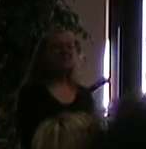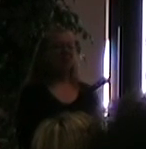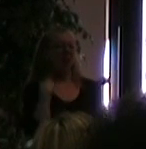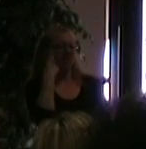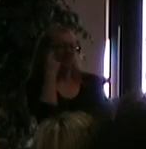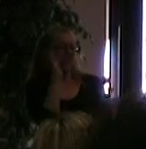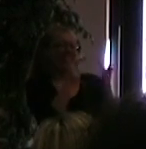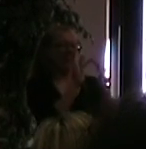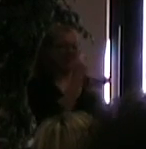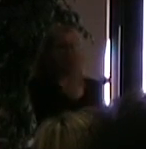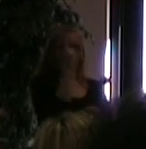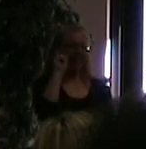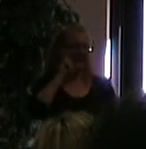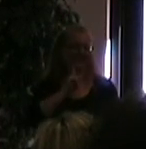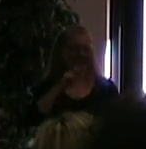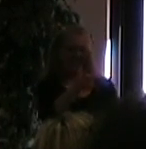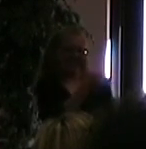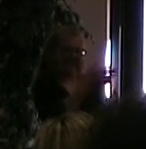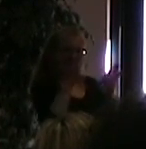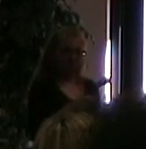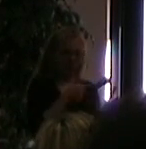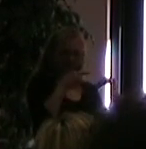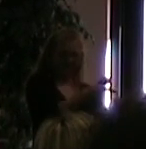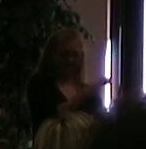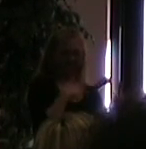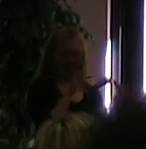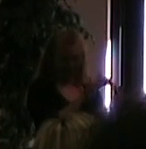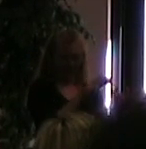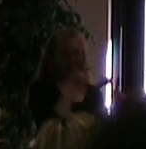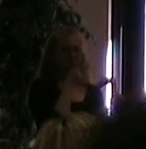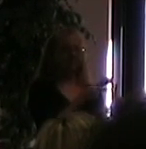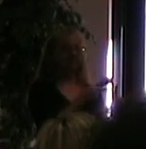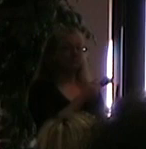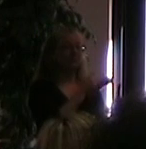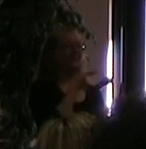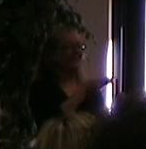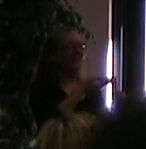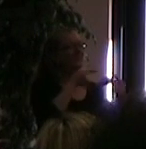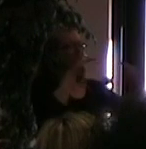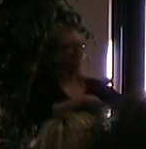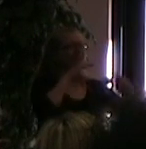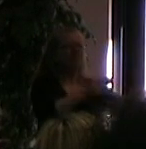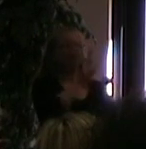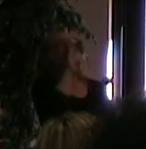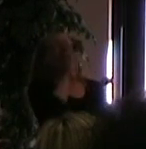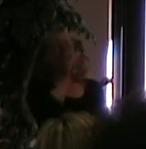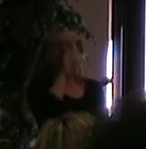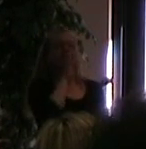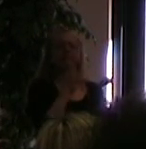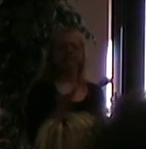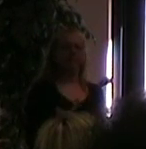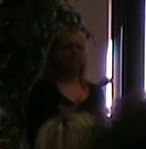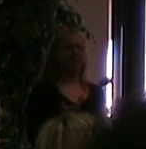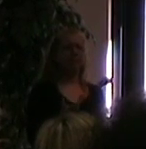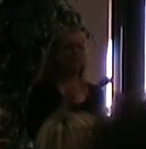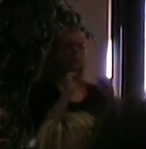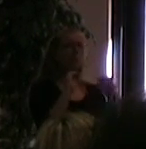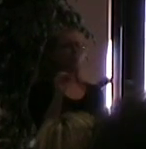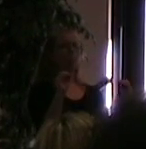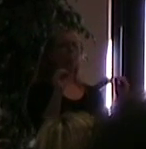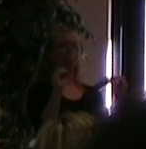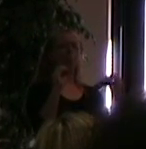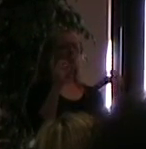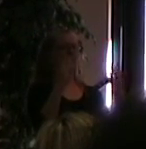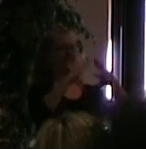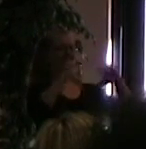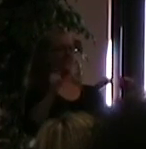was frustrated by the fact that there's no system, so I created one, but there's no recognized system. It's